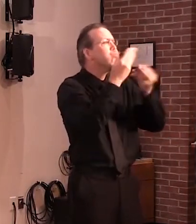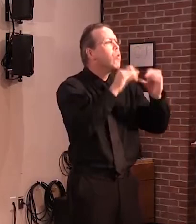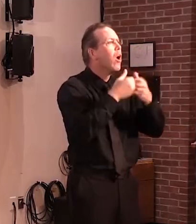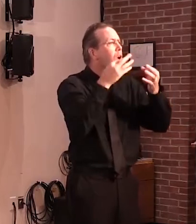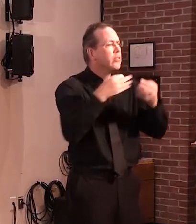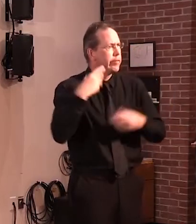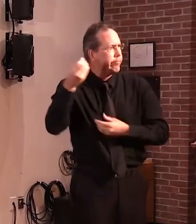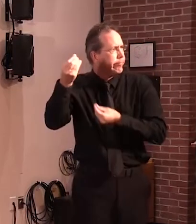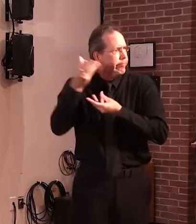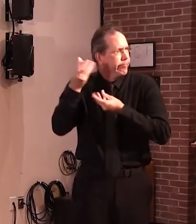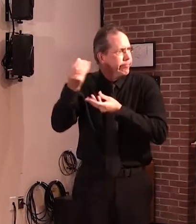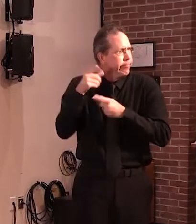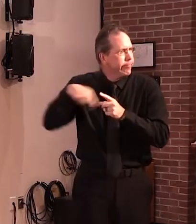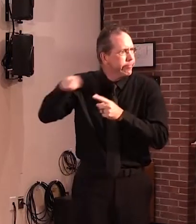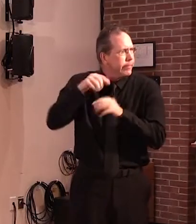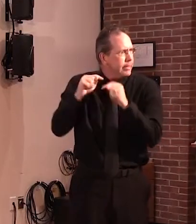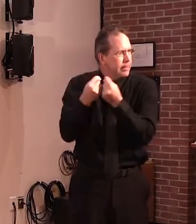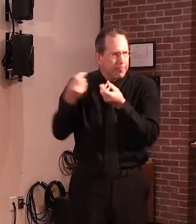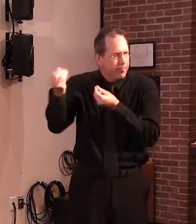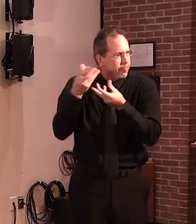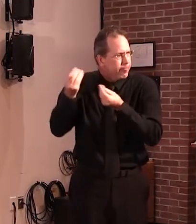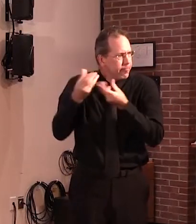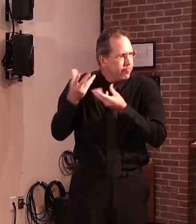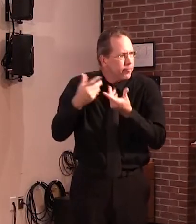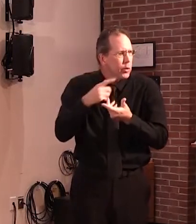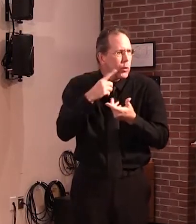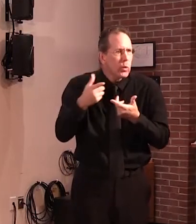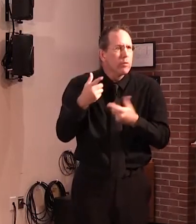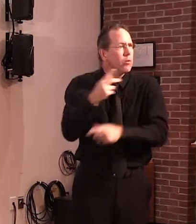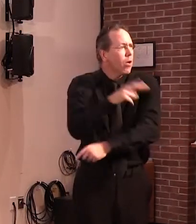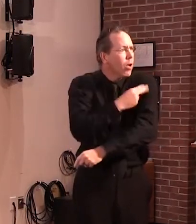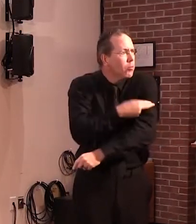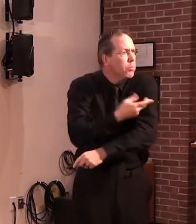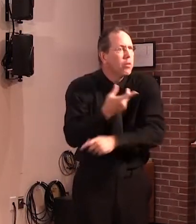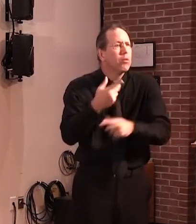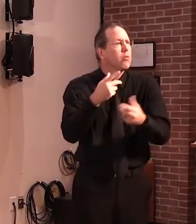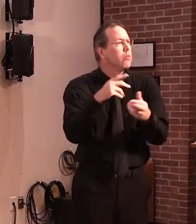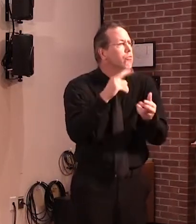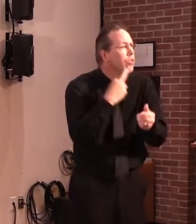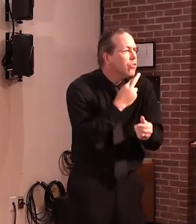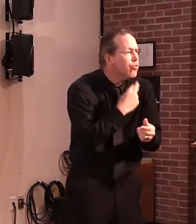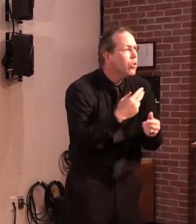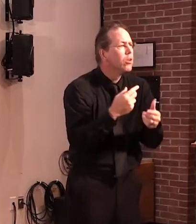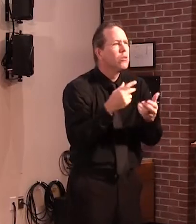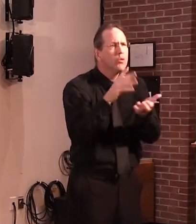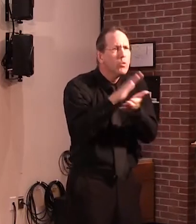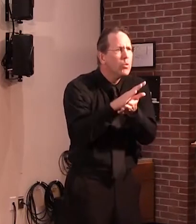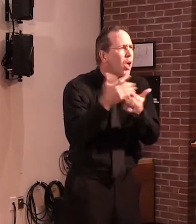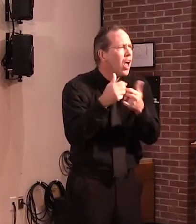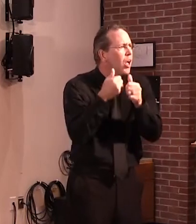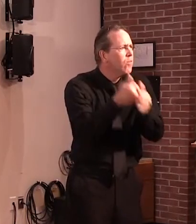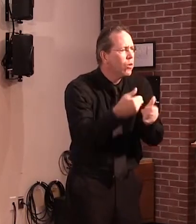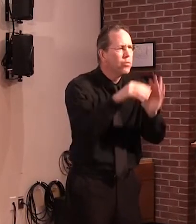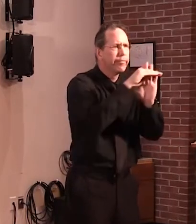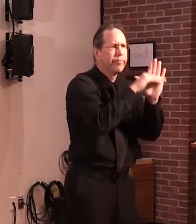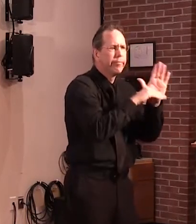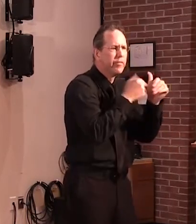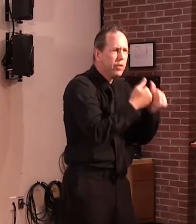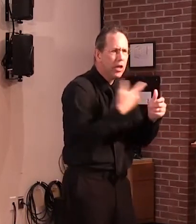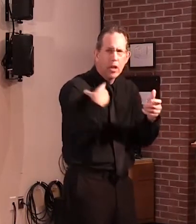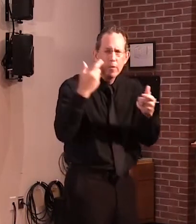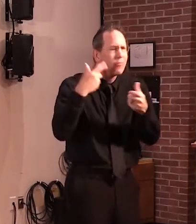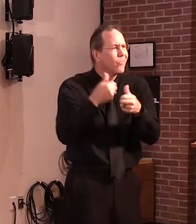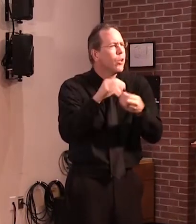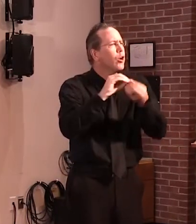of our economy, hospitals, and schools, has been based on the data, the science, and the recommendations of our